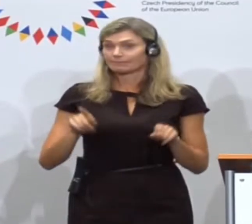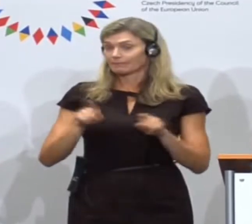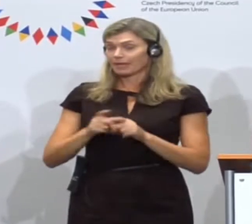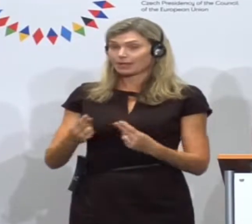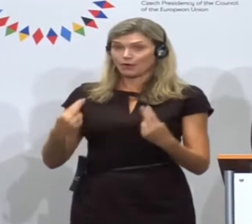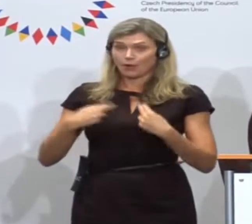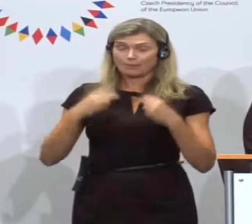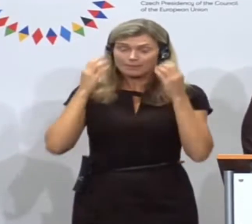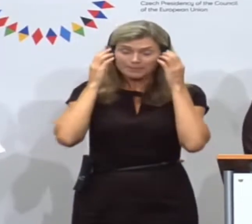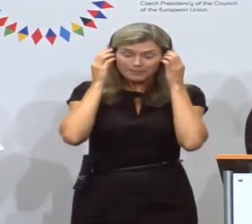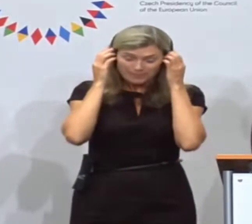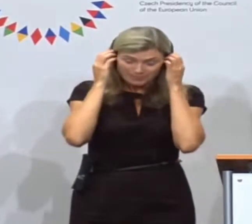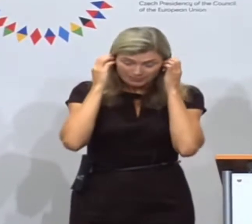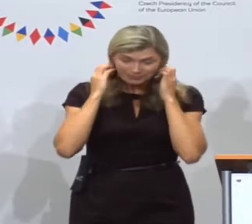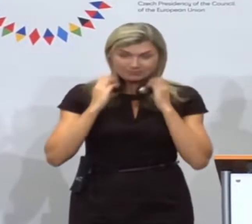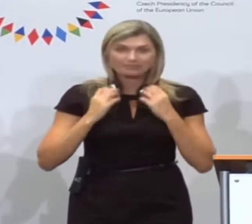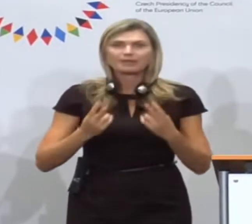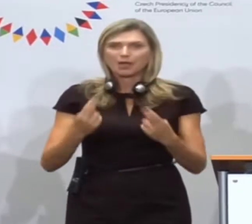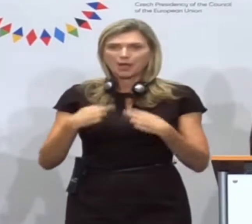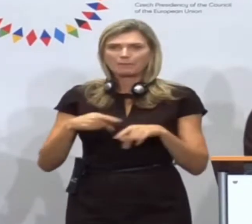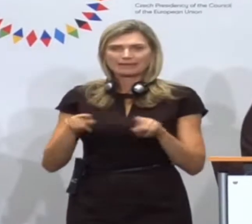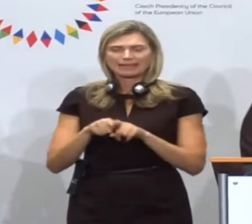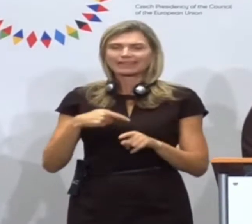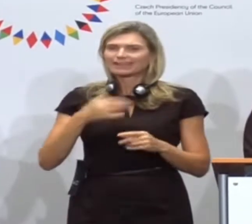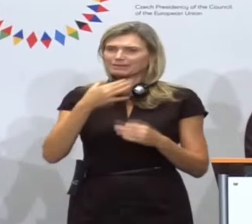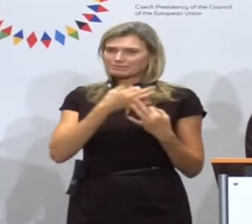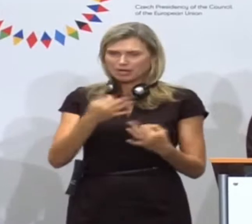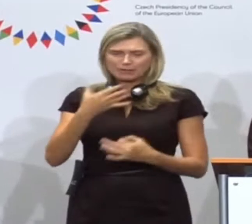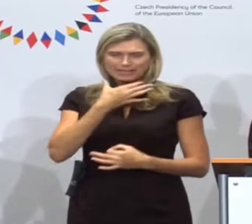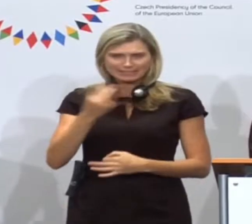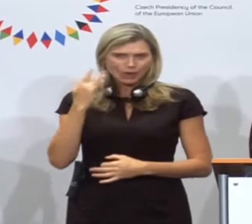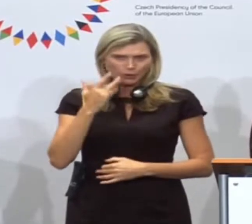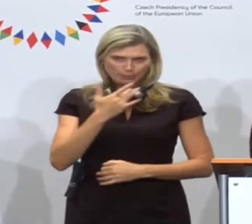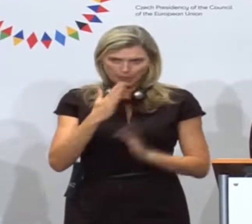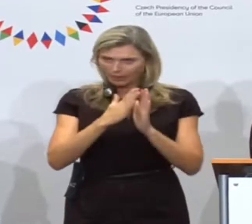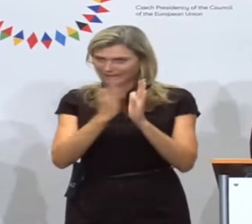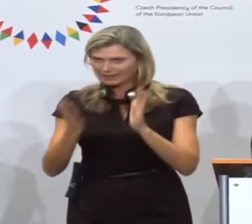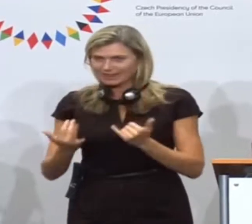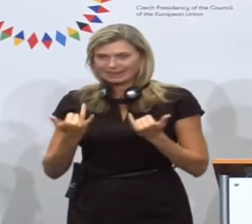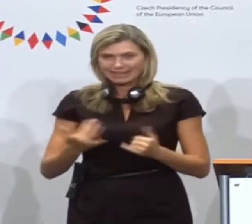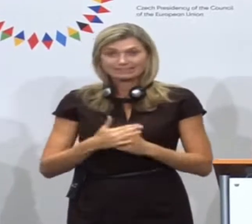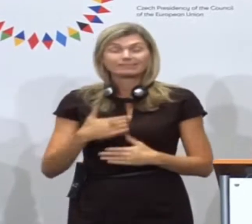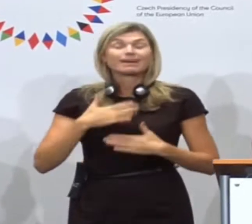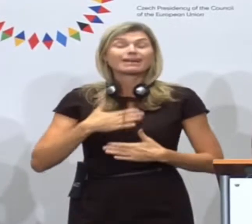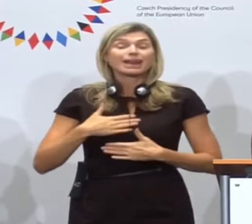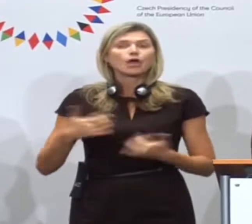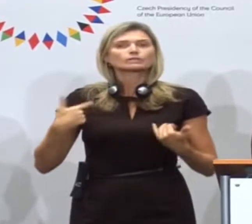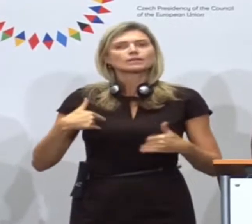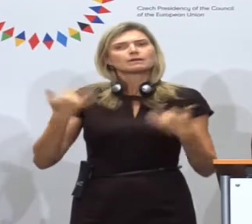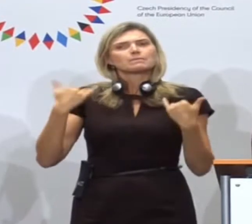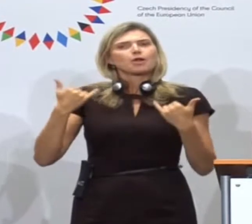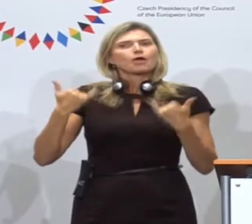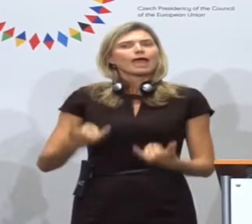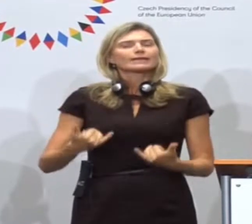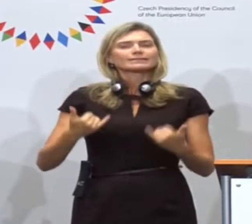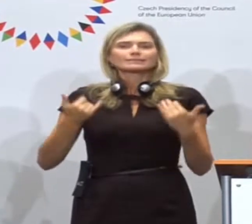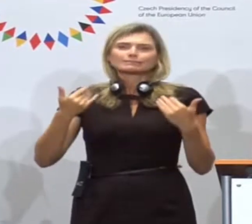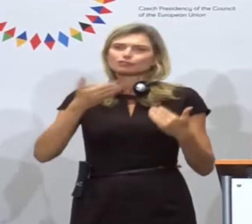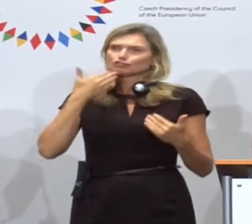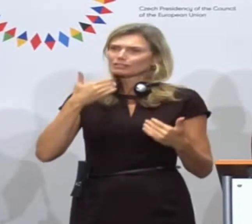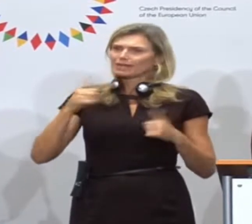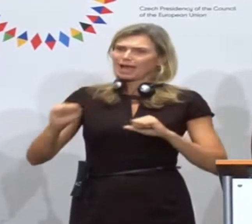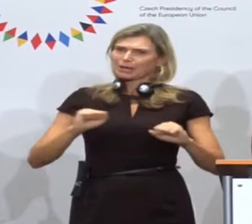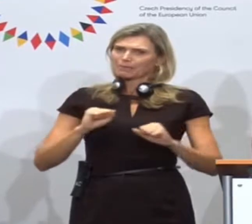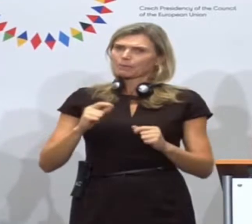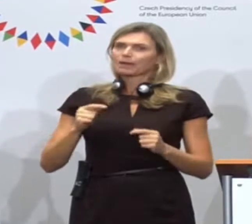Krásné odpoledne i za mě. Já jsem velmi ráda, že můžeme dnes hostit neformální setkání